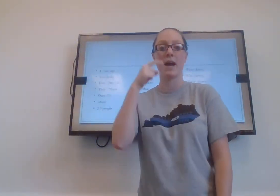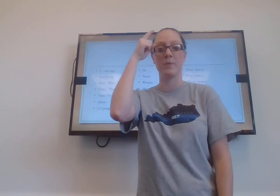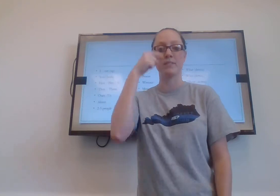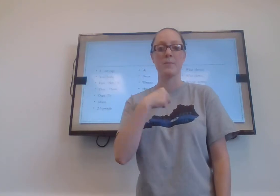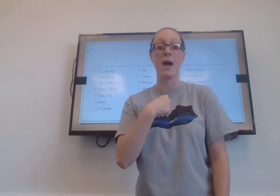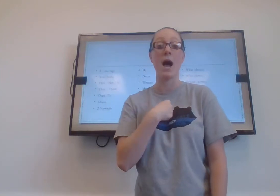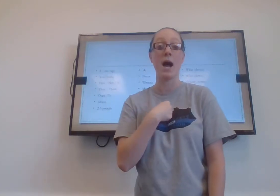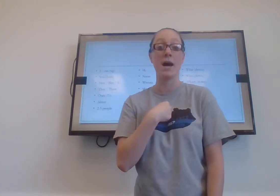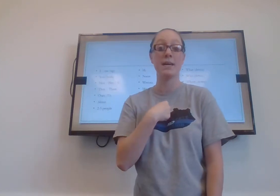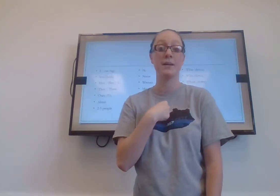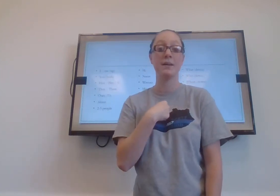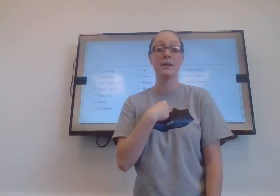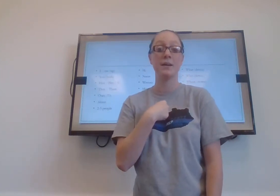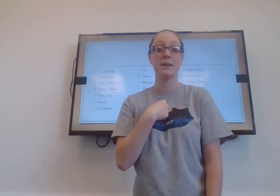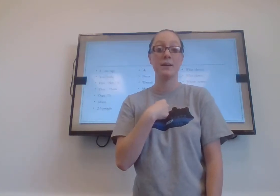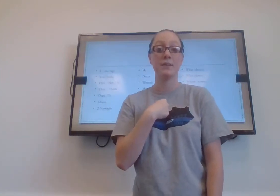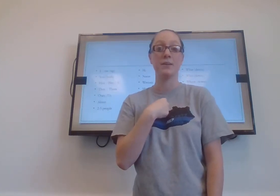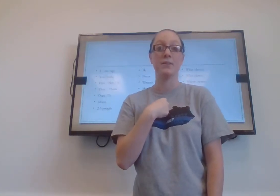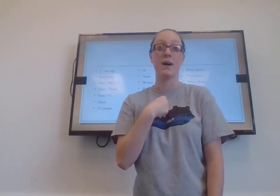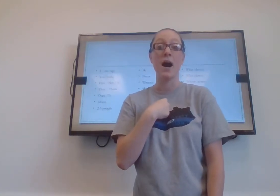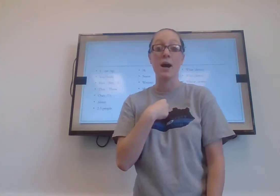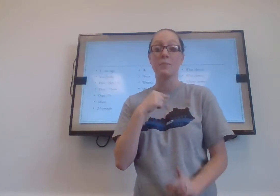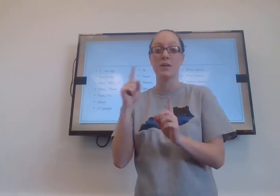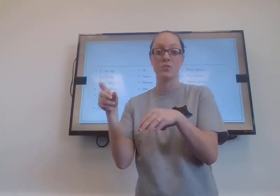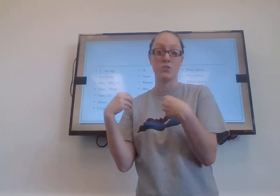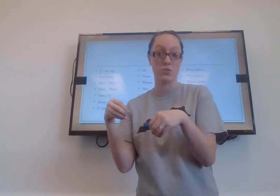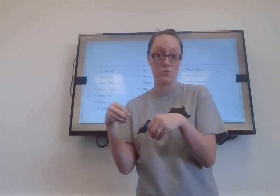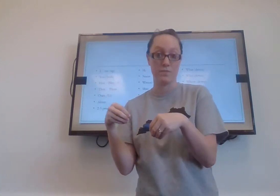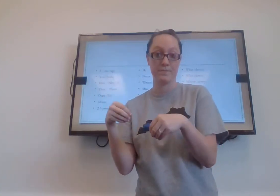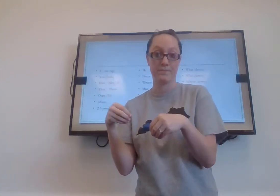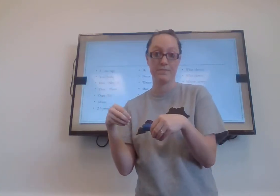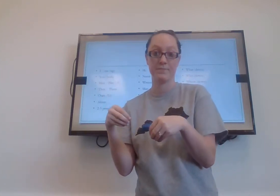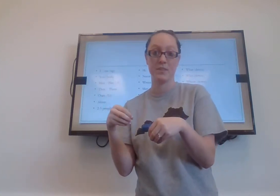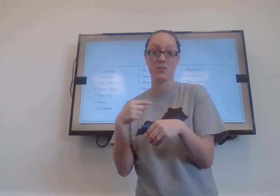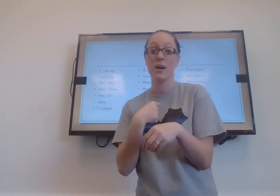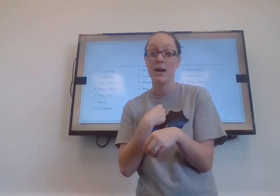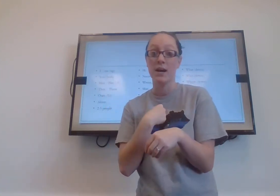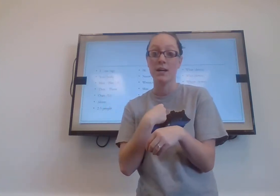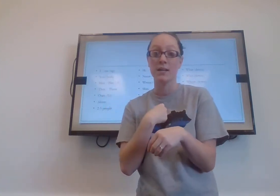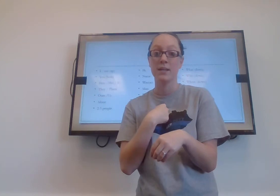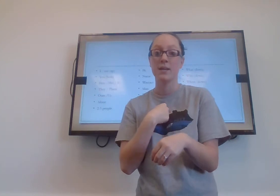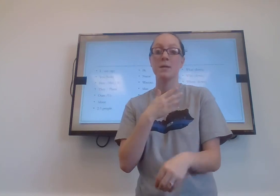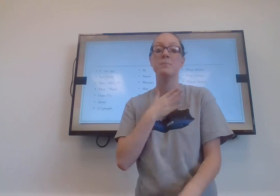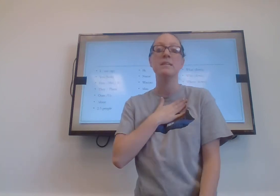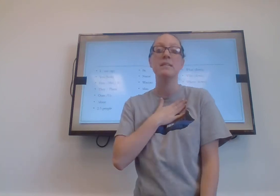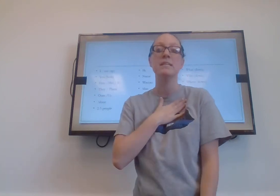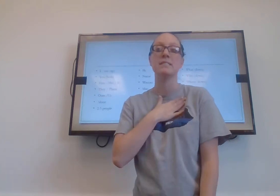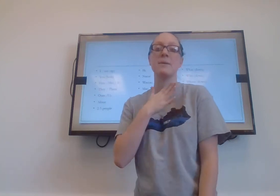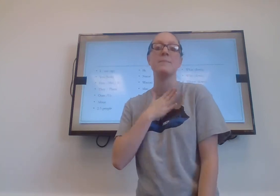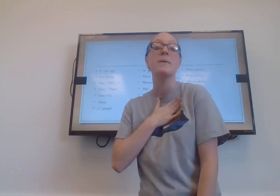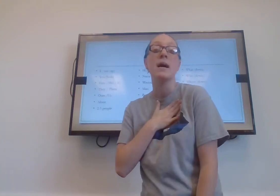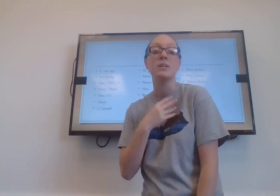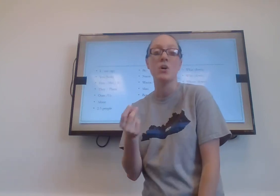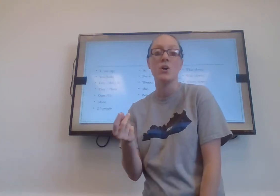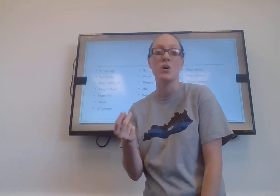eyebrows up. I may go to the store. I. Me is like my